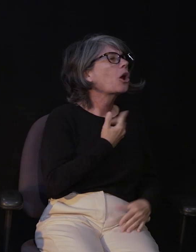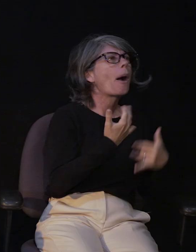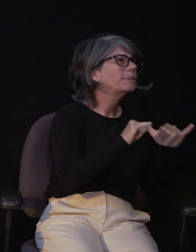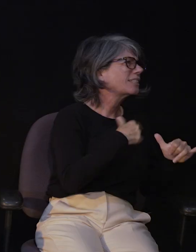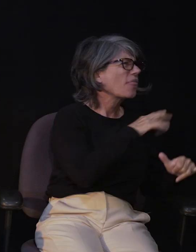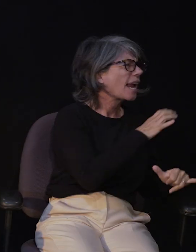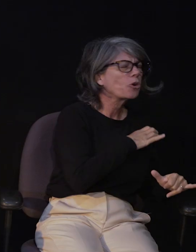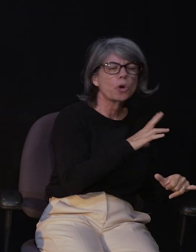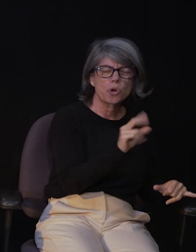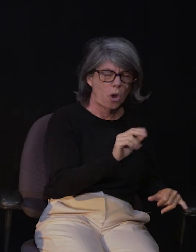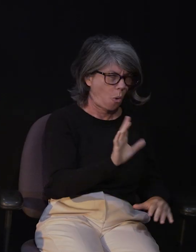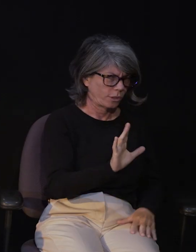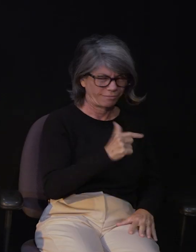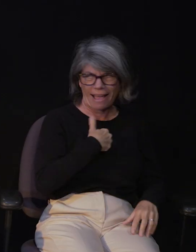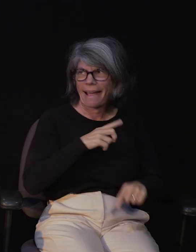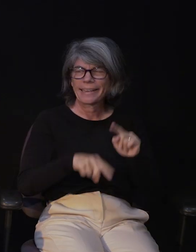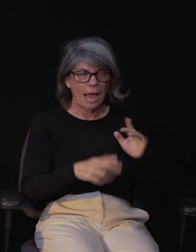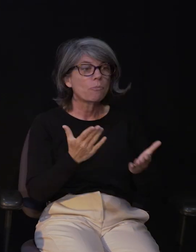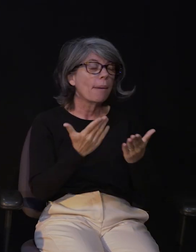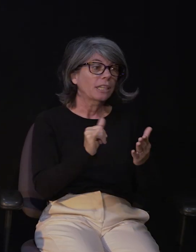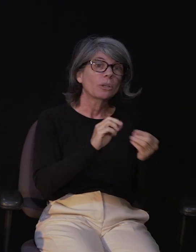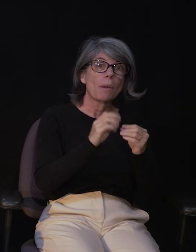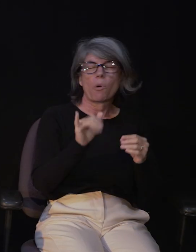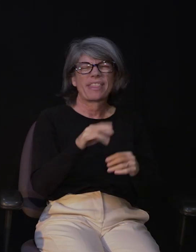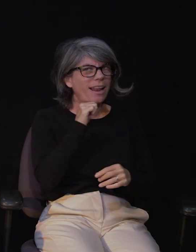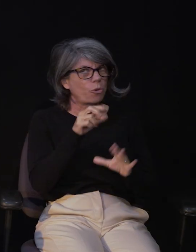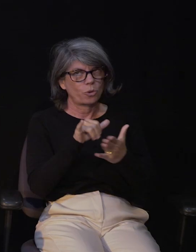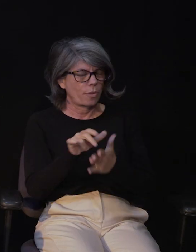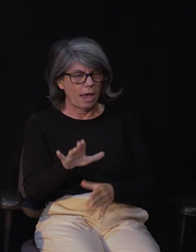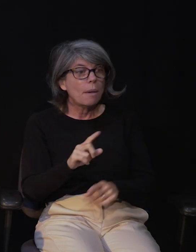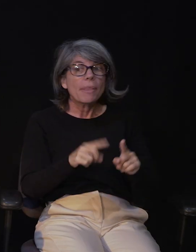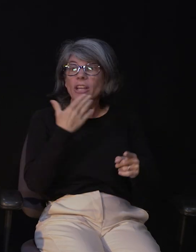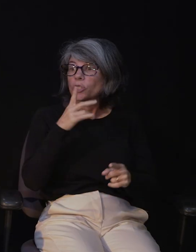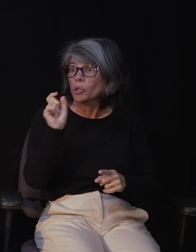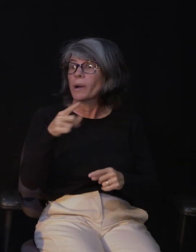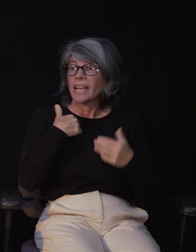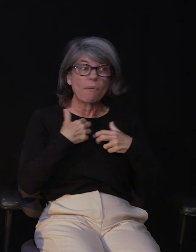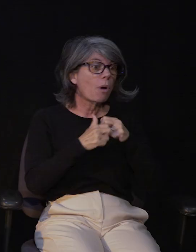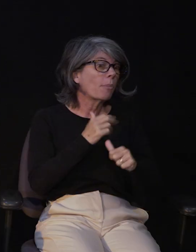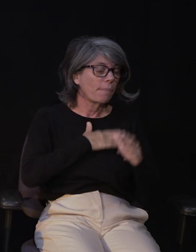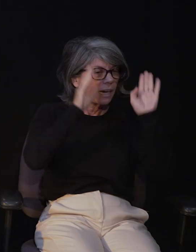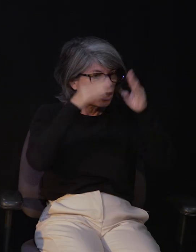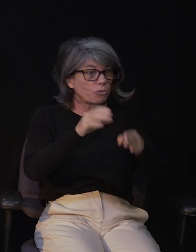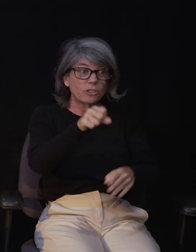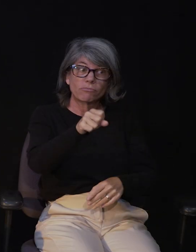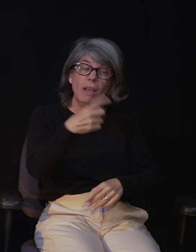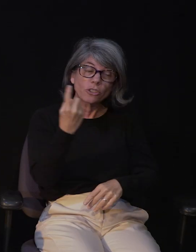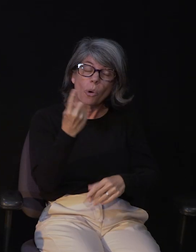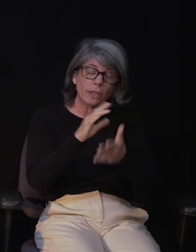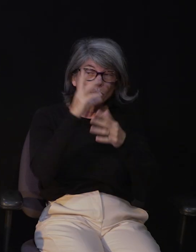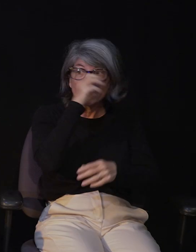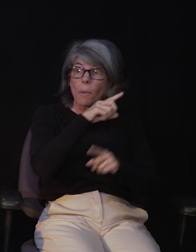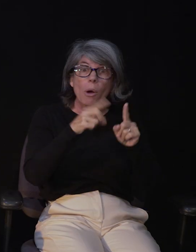that character. No, I was like, I can't. I probably should be more of that, I don't do that. But that's a good question. I have trouble with my concentration, so it's always been